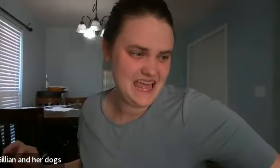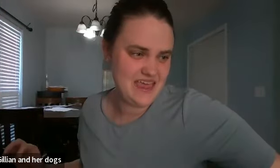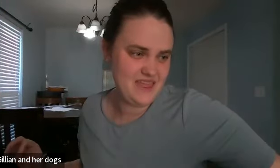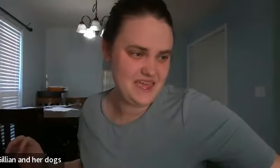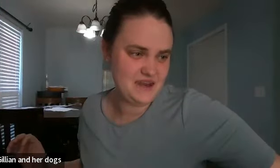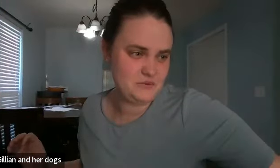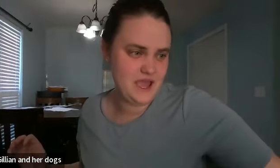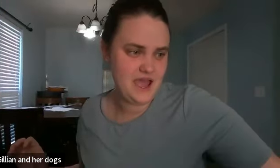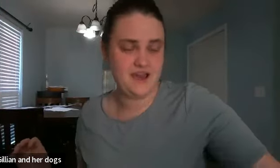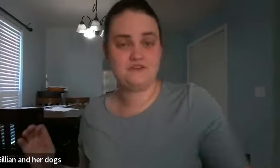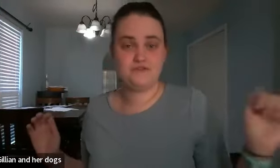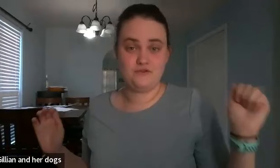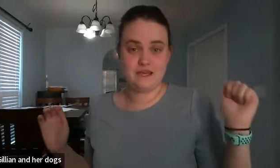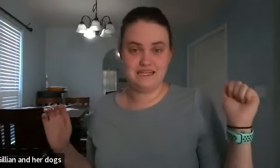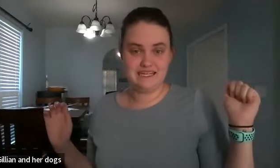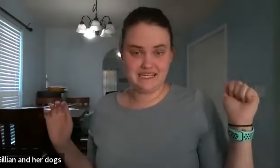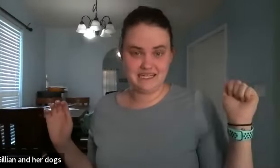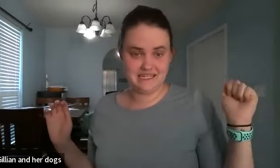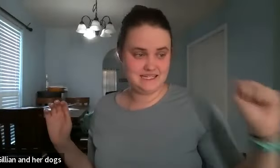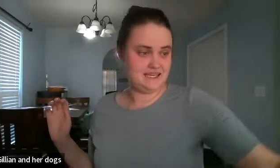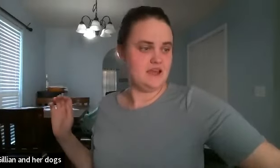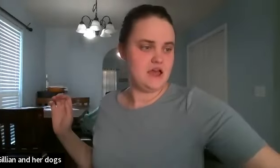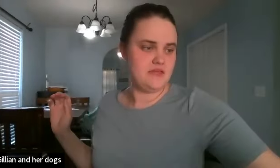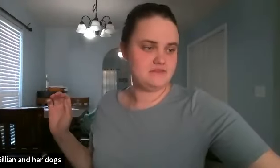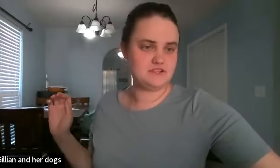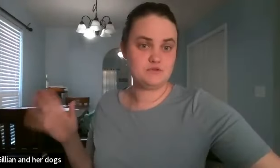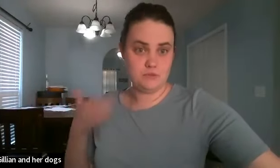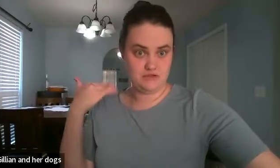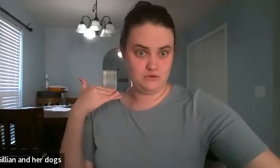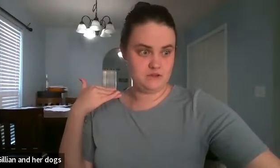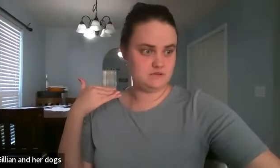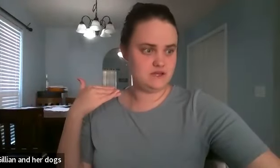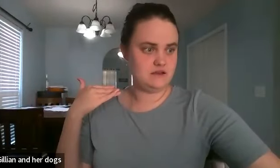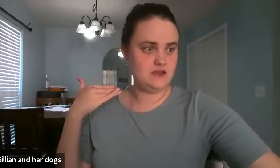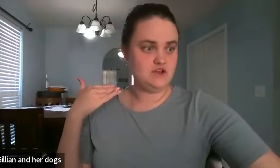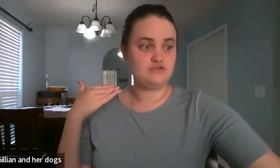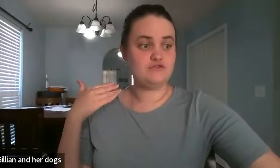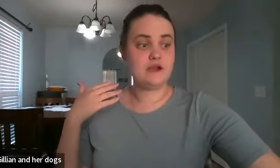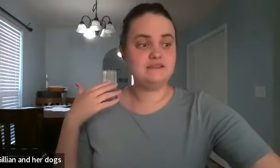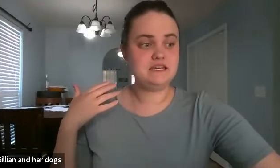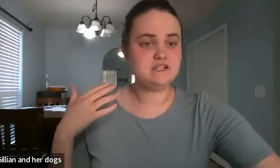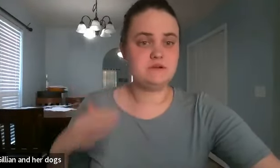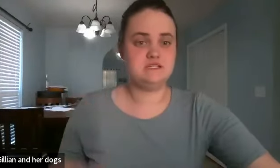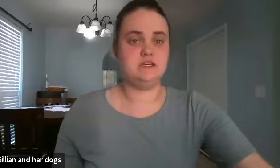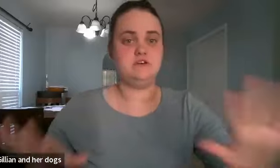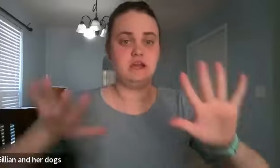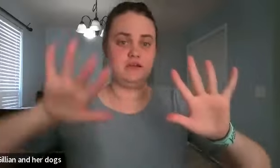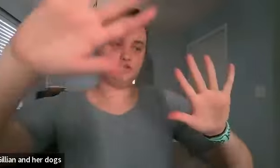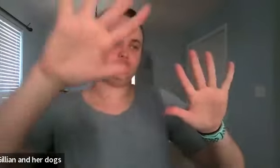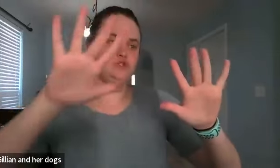And then we have friendly. And then after this, we'll go back through the ones we've done. So friendly is going to be, you're going to have those